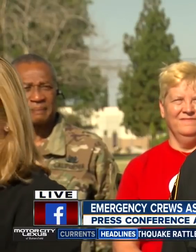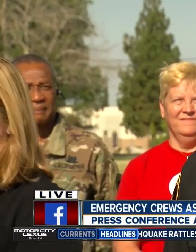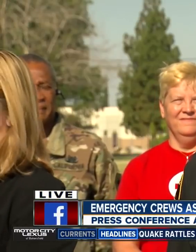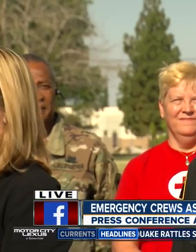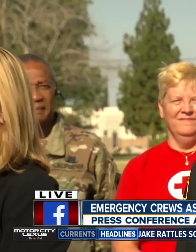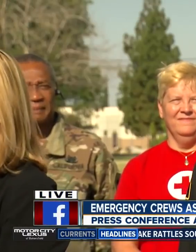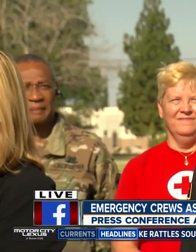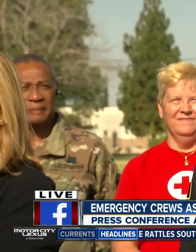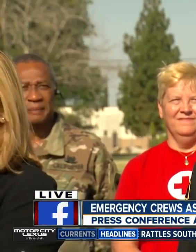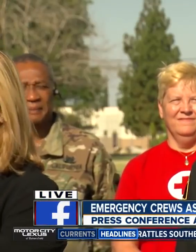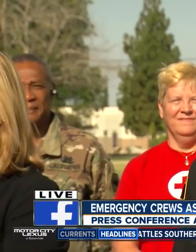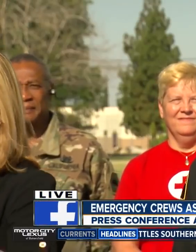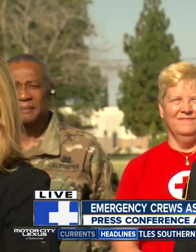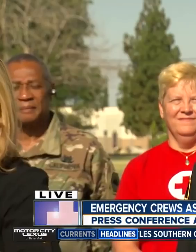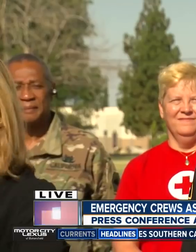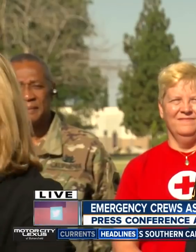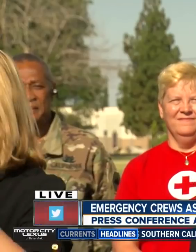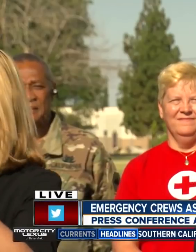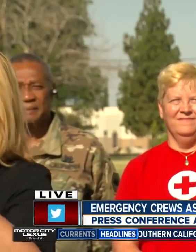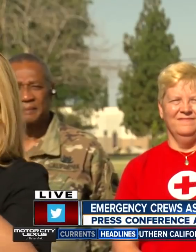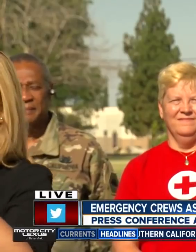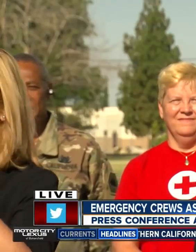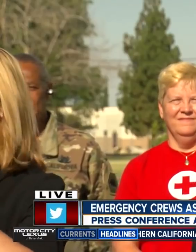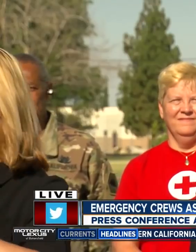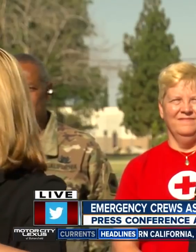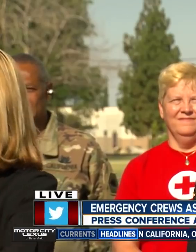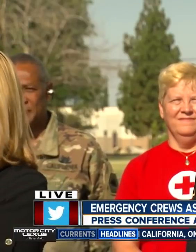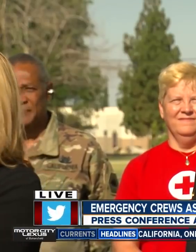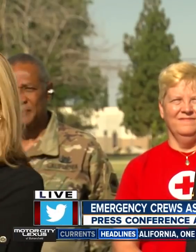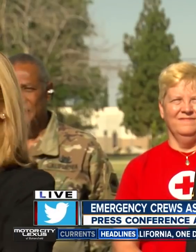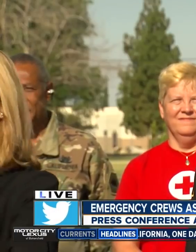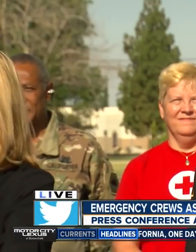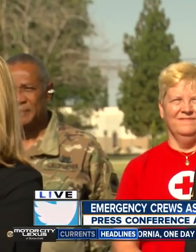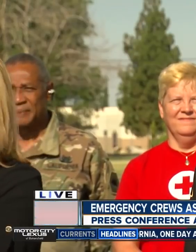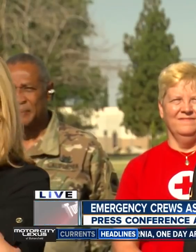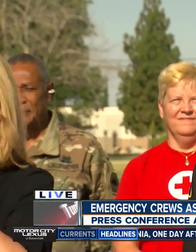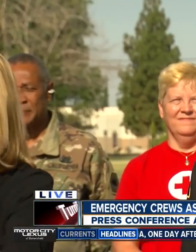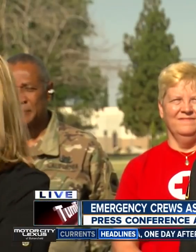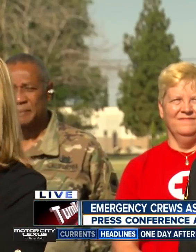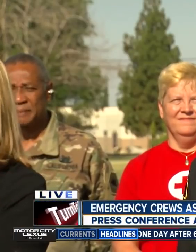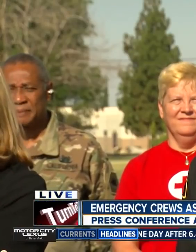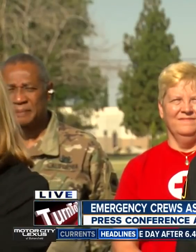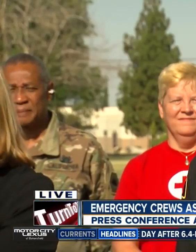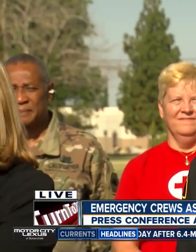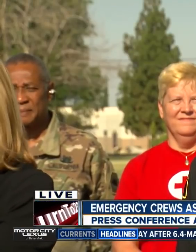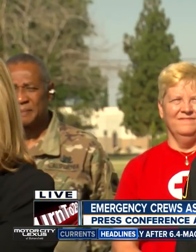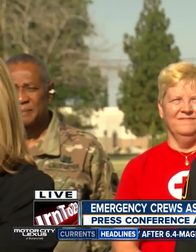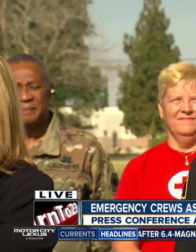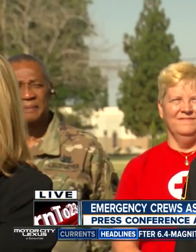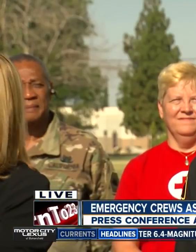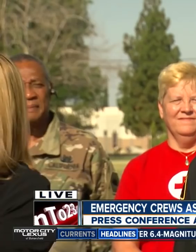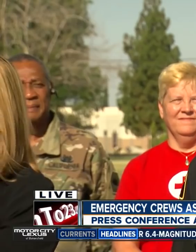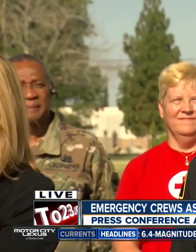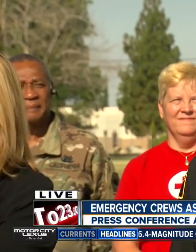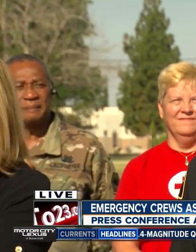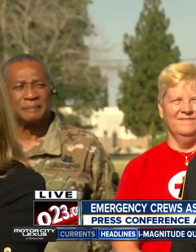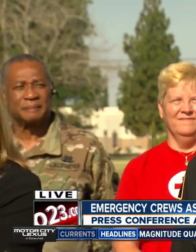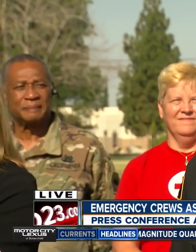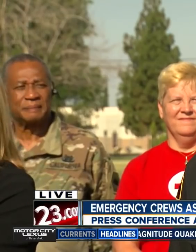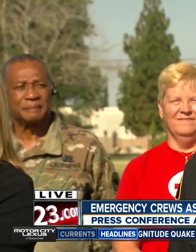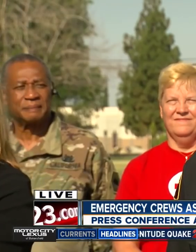can do this. It takes a group effort, and, you know, when there's a catastrophic